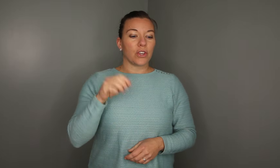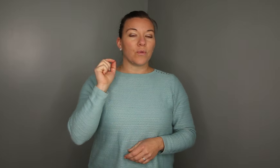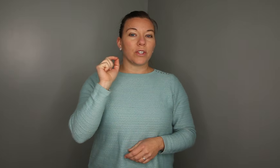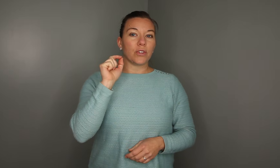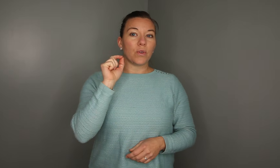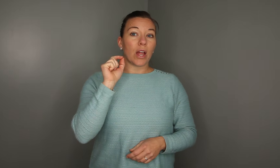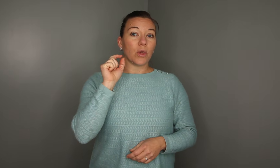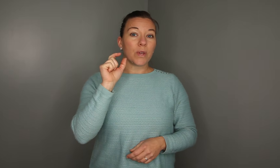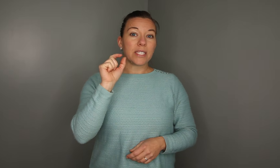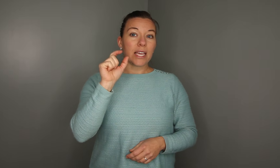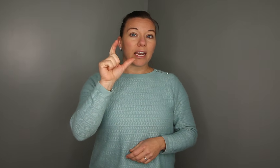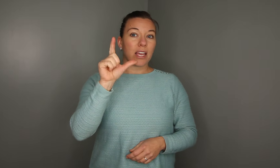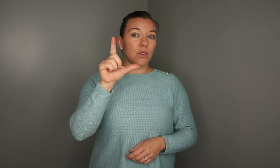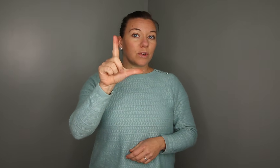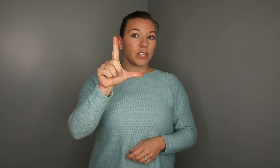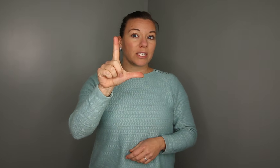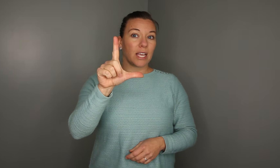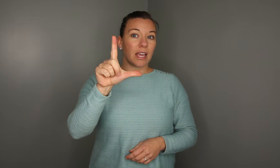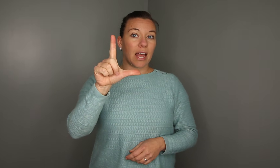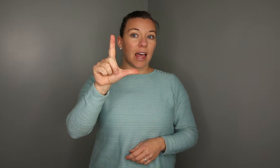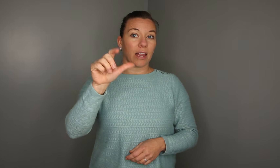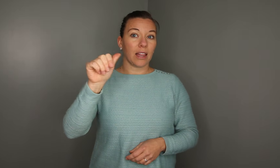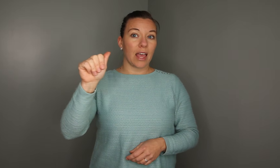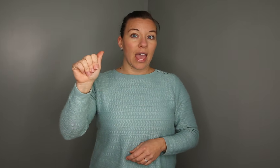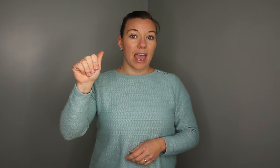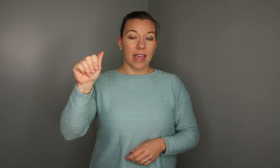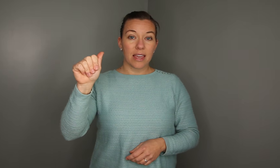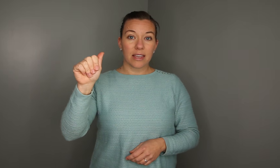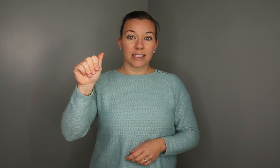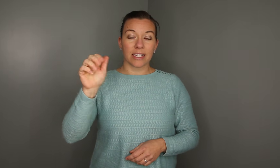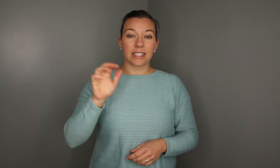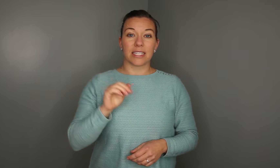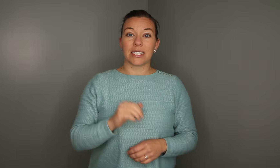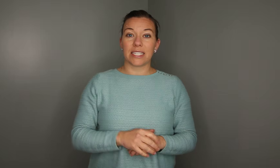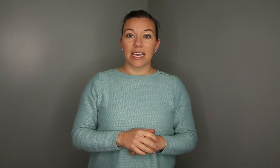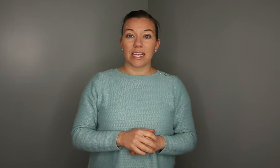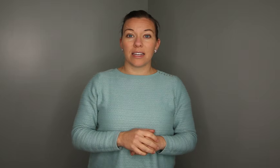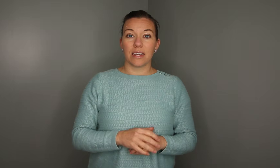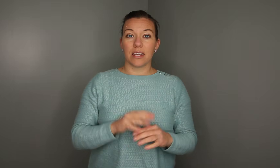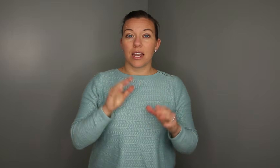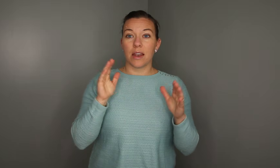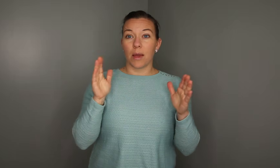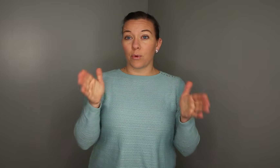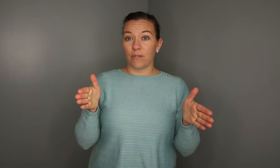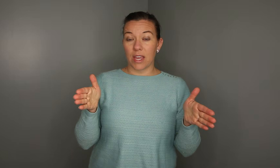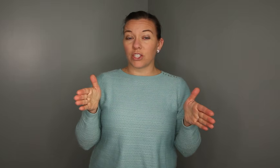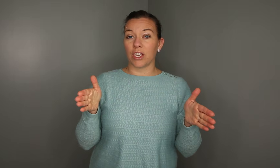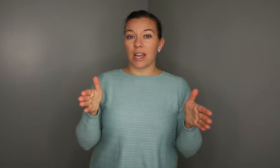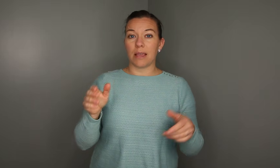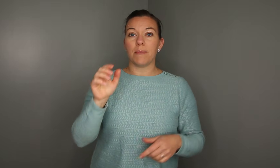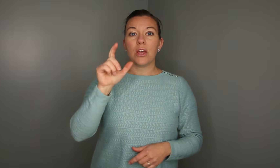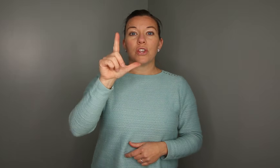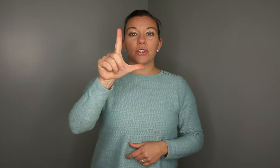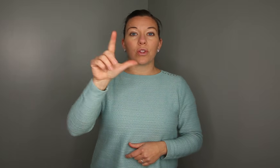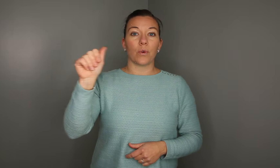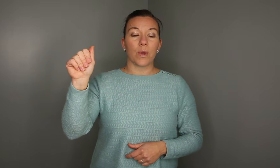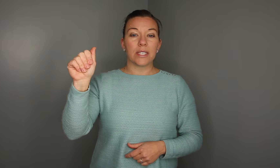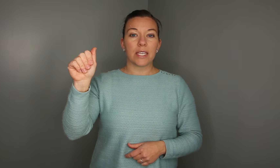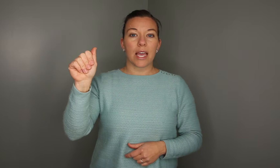would do Louisiana, you would just sign LA because that's the state abbreviation name. So